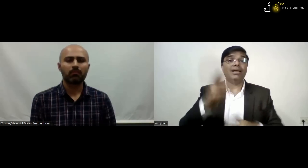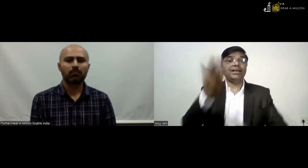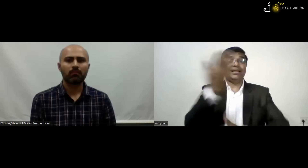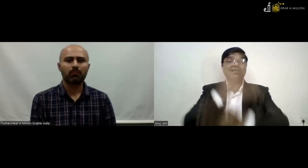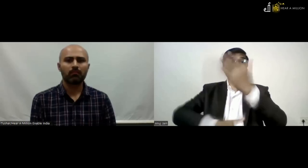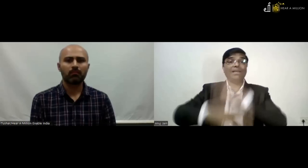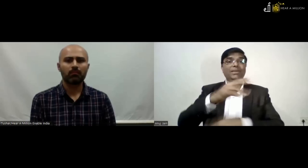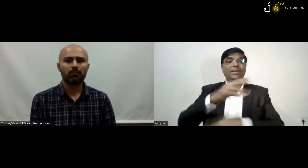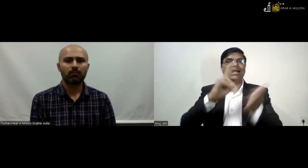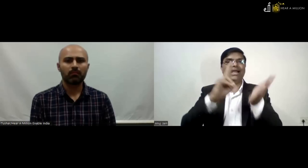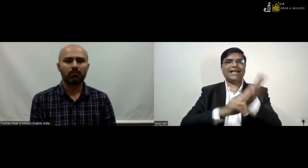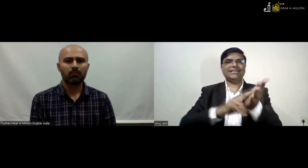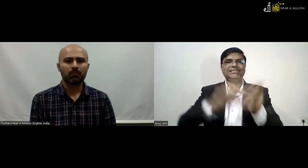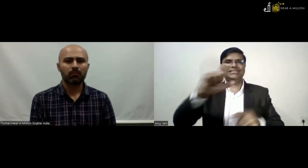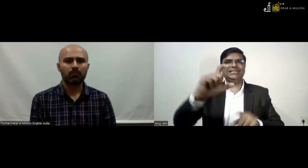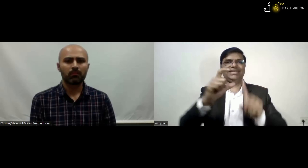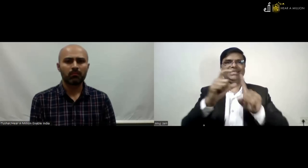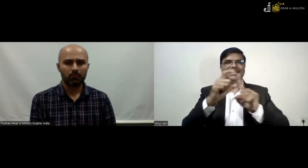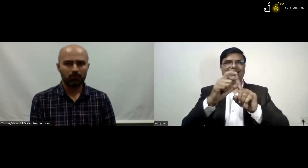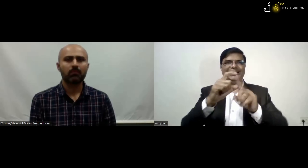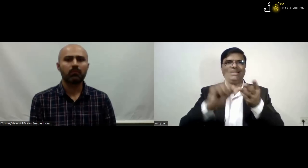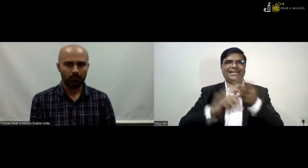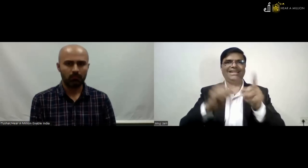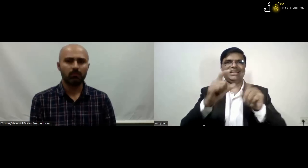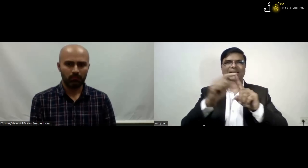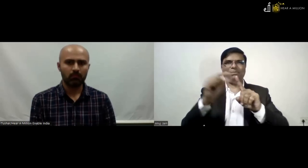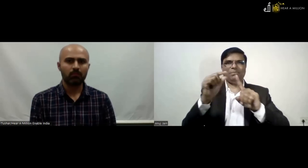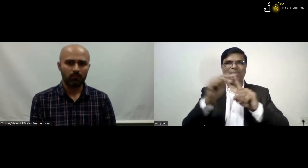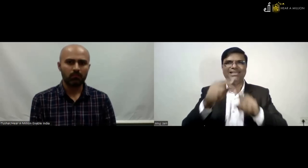time. There was a lot of discussion and debate.